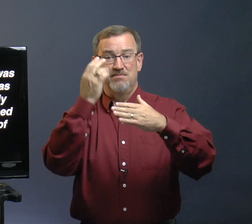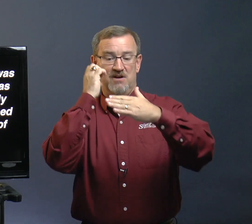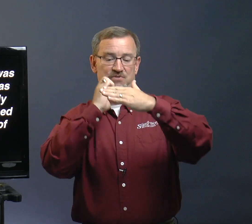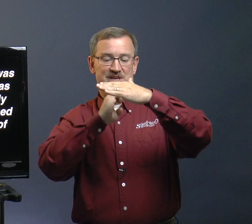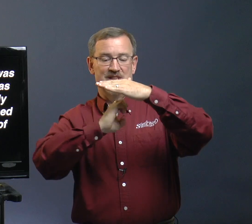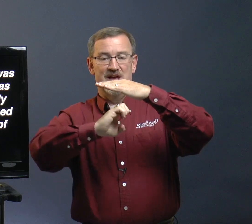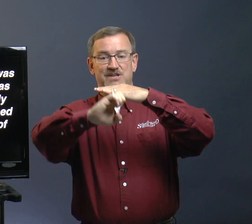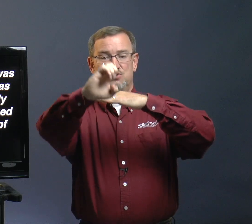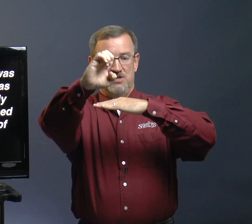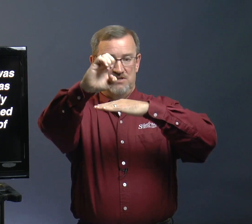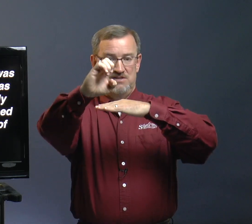of Elijah.